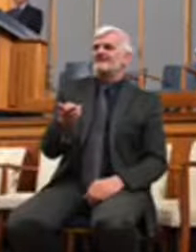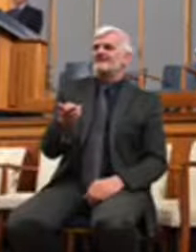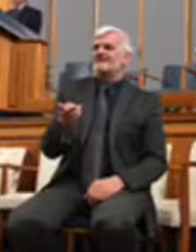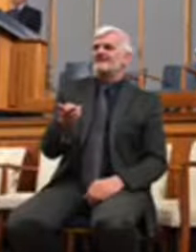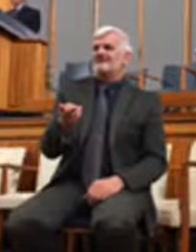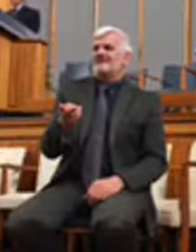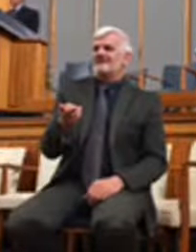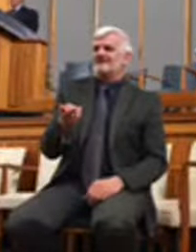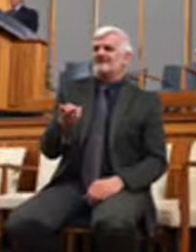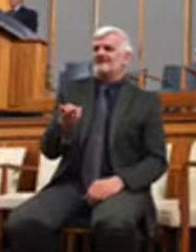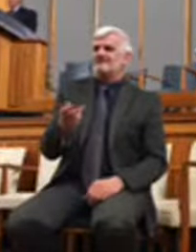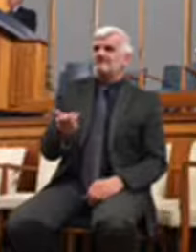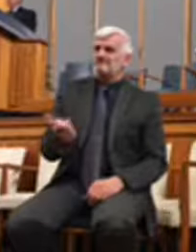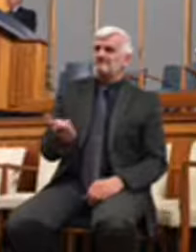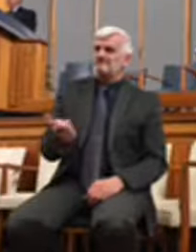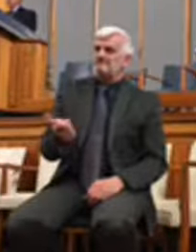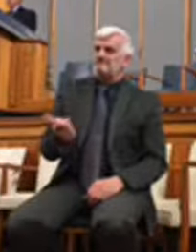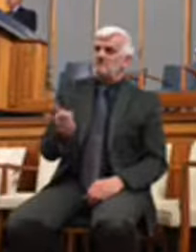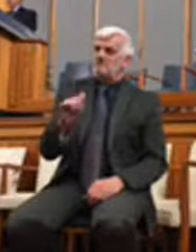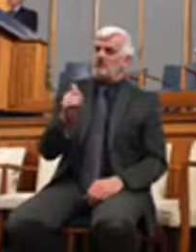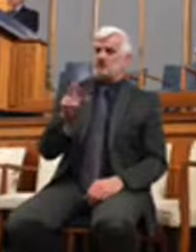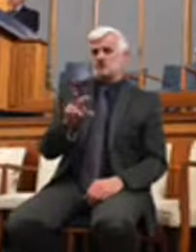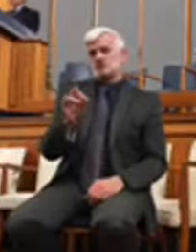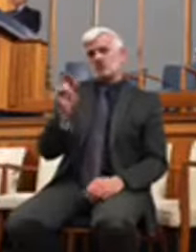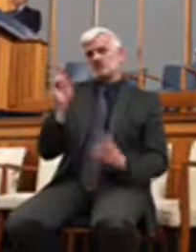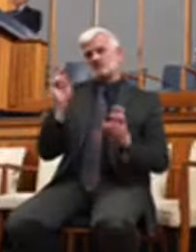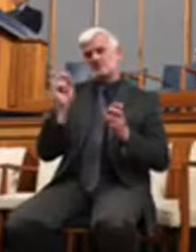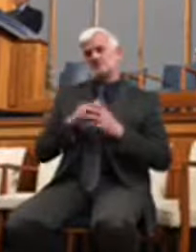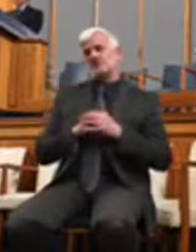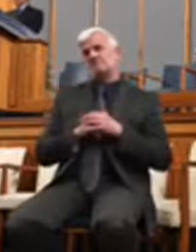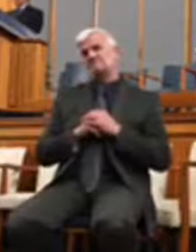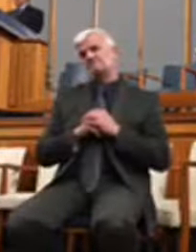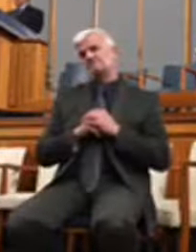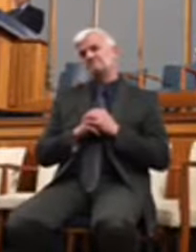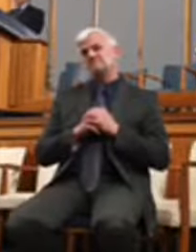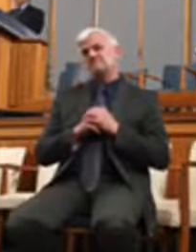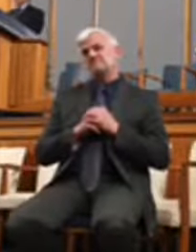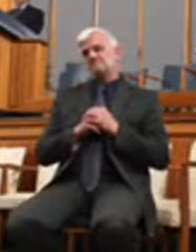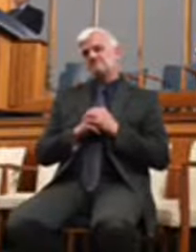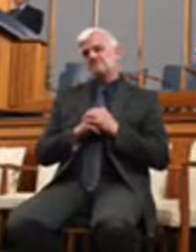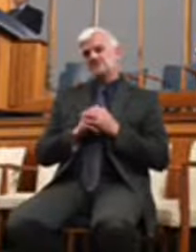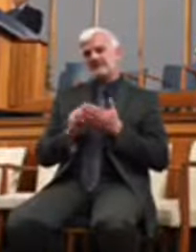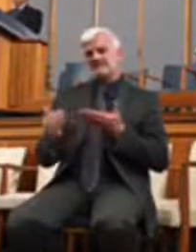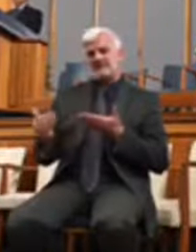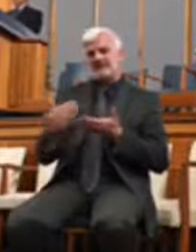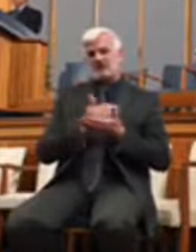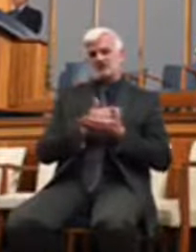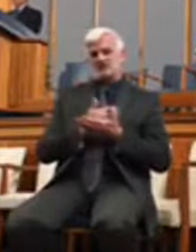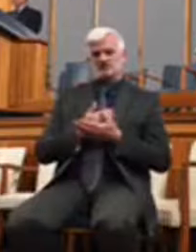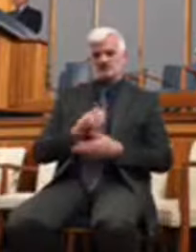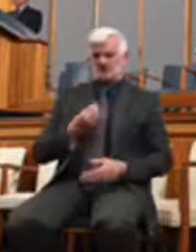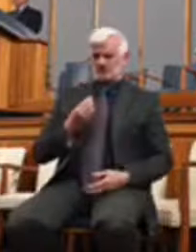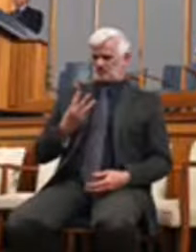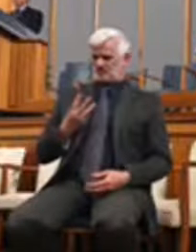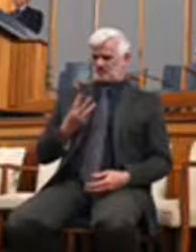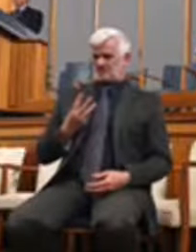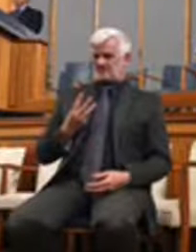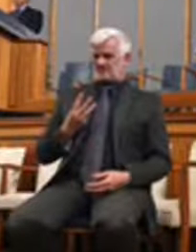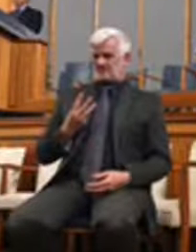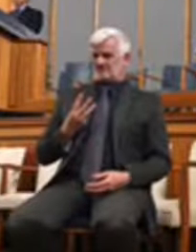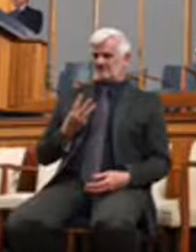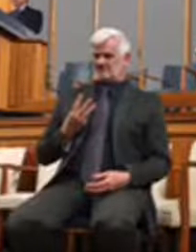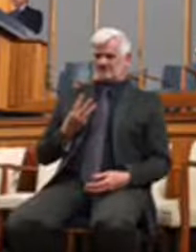of salvation. I could have spoken about the triad of the triplet of salvation. But just to keep